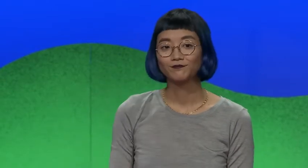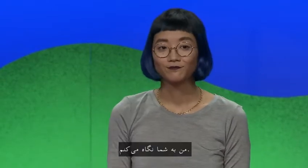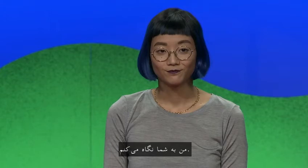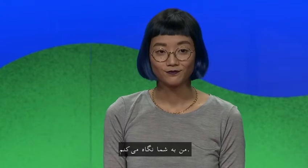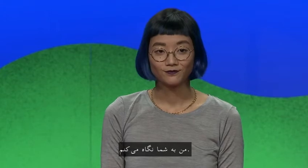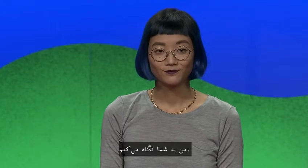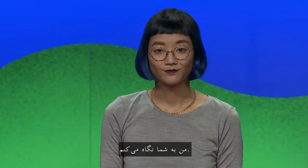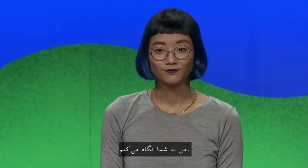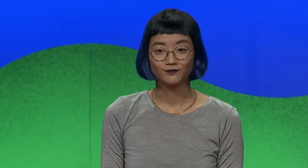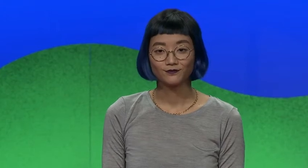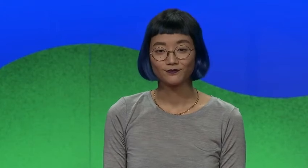I'm looking at you,